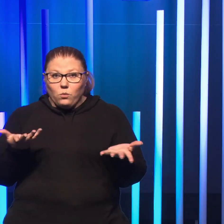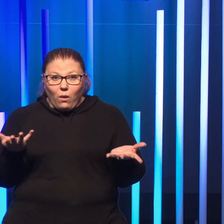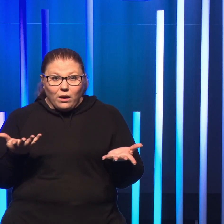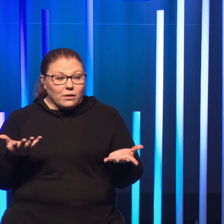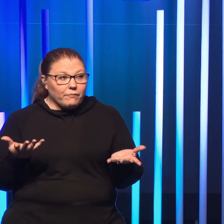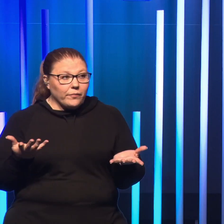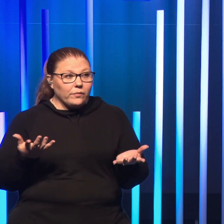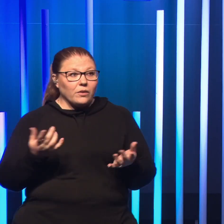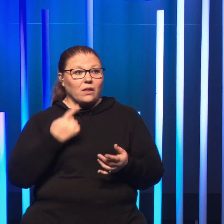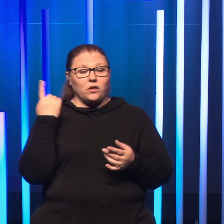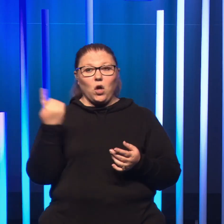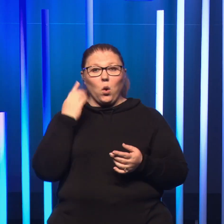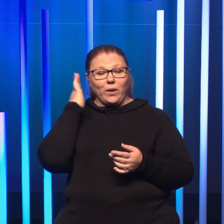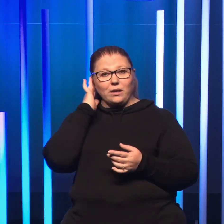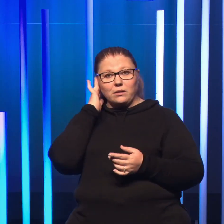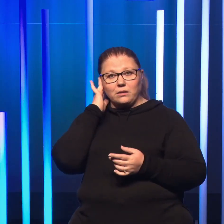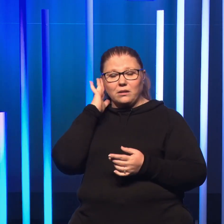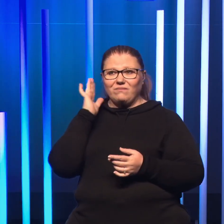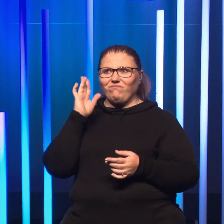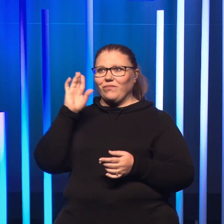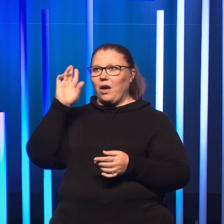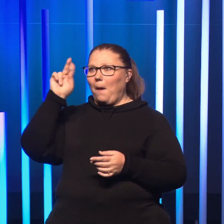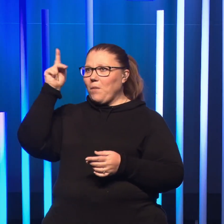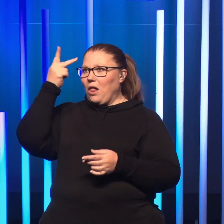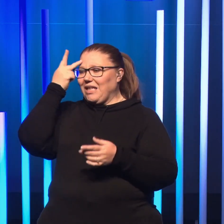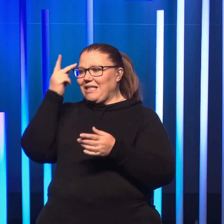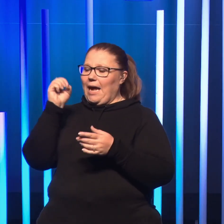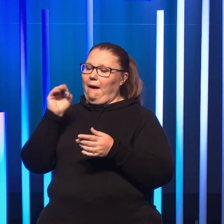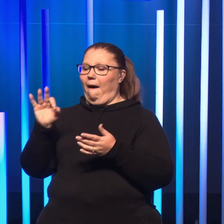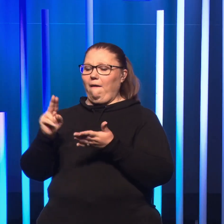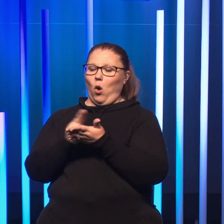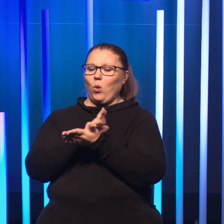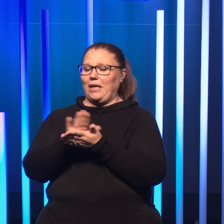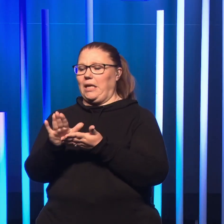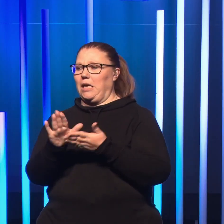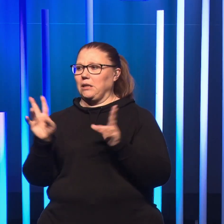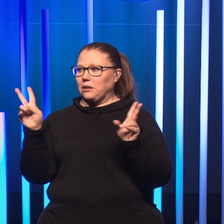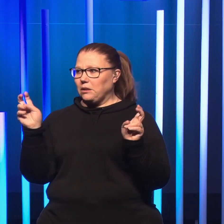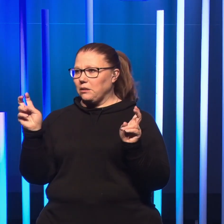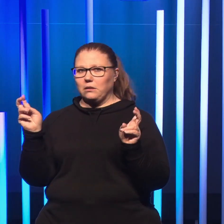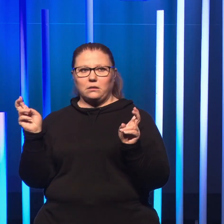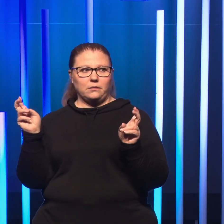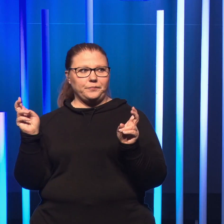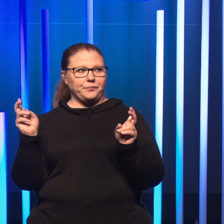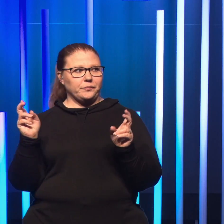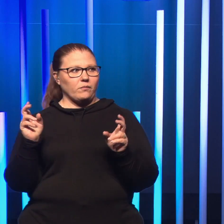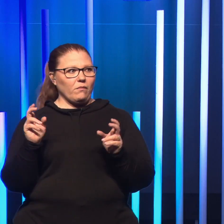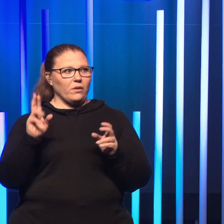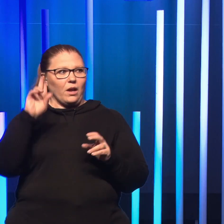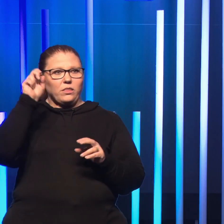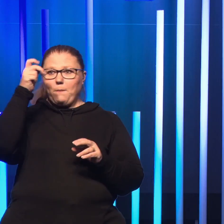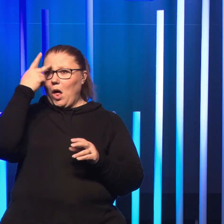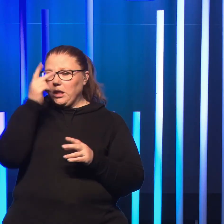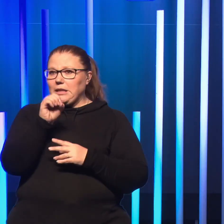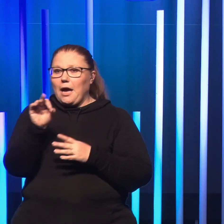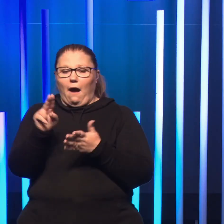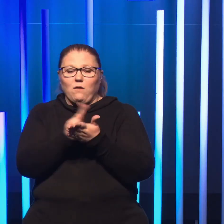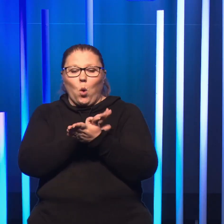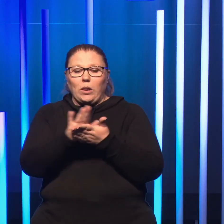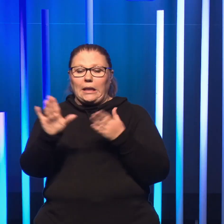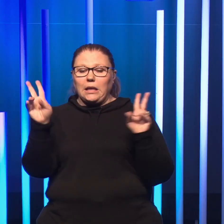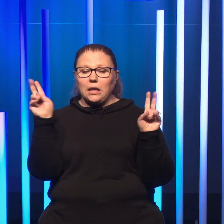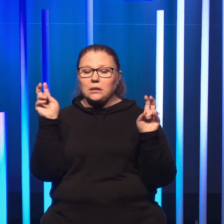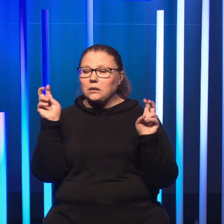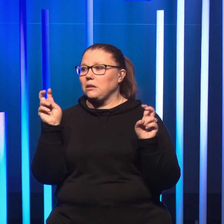there had always been kind of a politic of holiness, what one historian calls. And this politics of holiness, right,